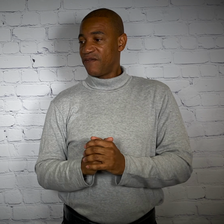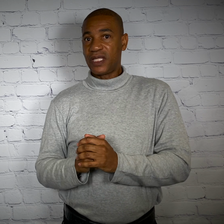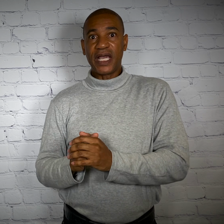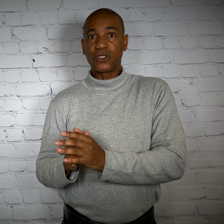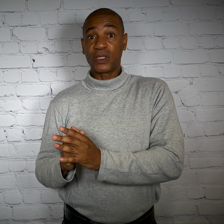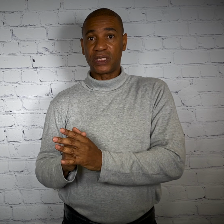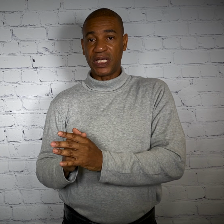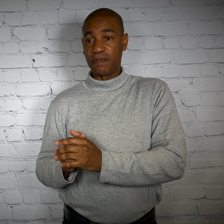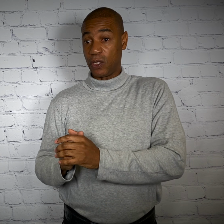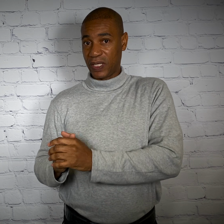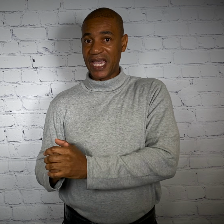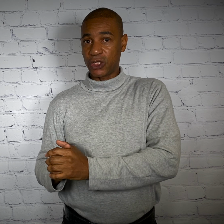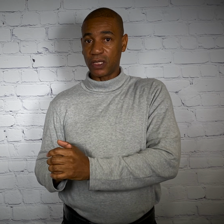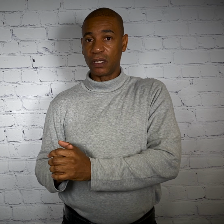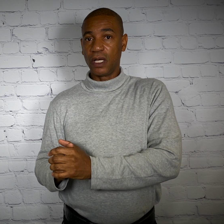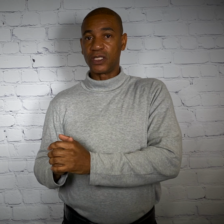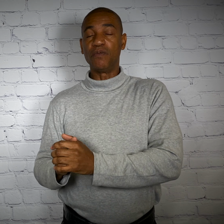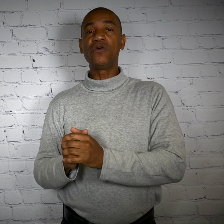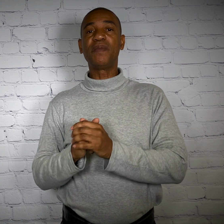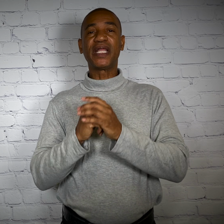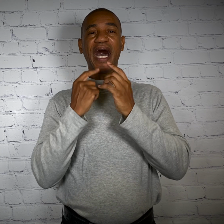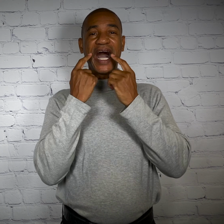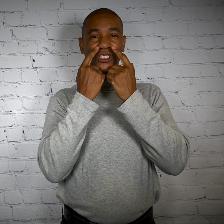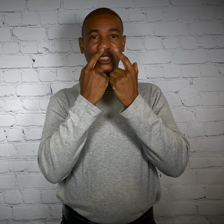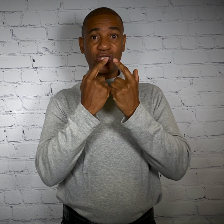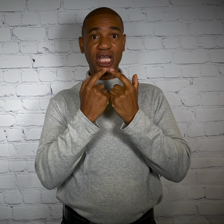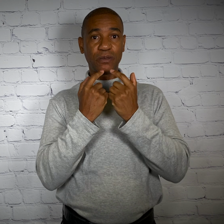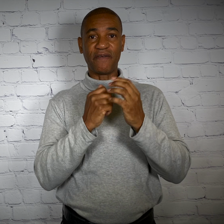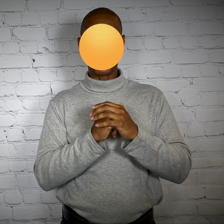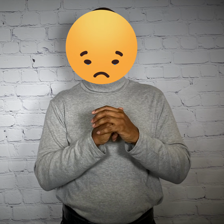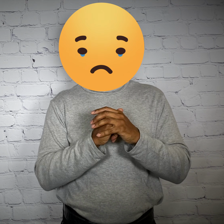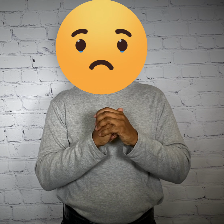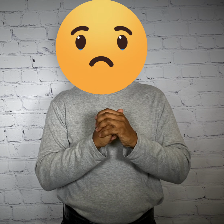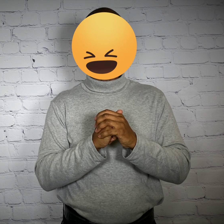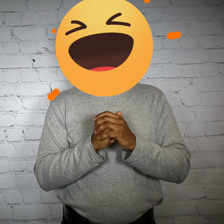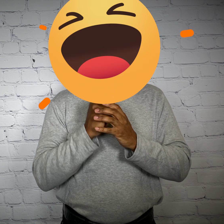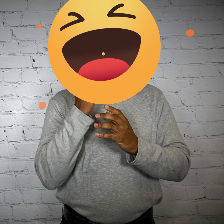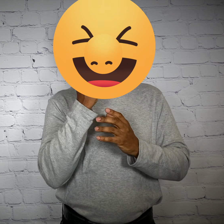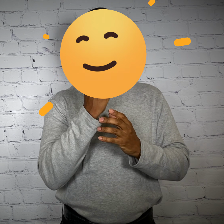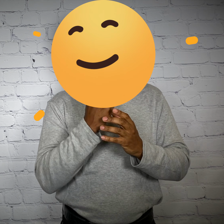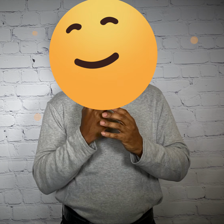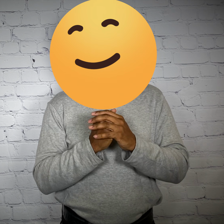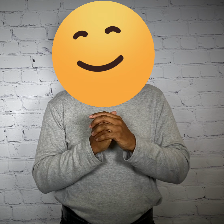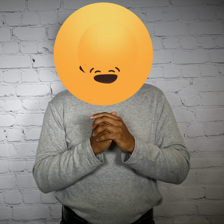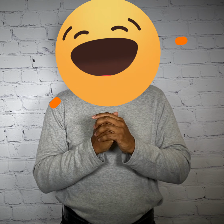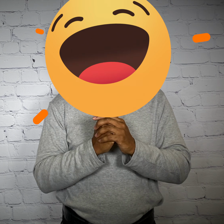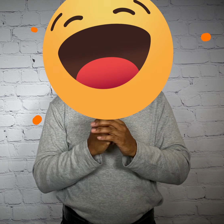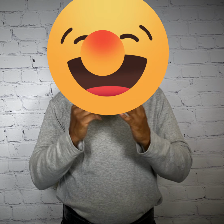Everything else was the same. The location, the movement, I just changed my facial expression, and in changing my facial expression,